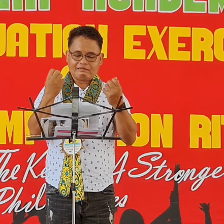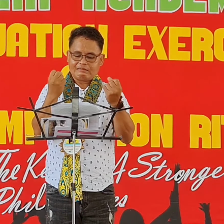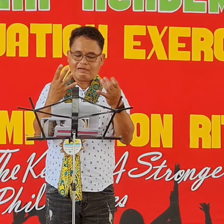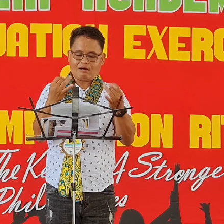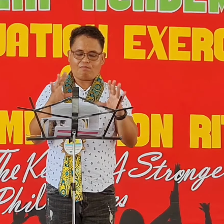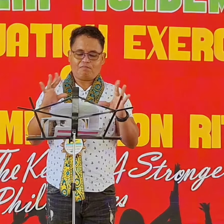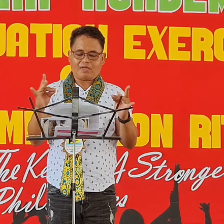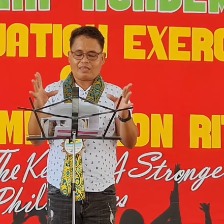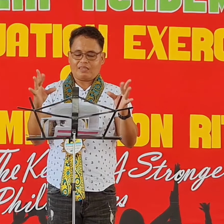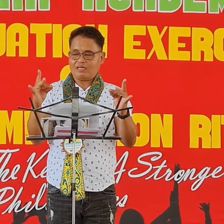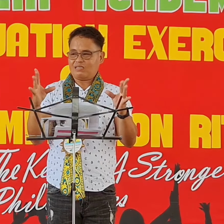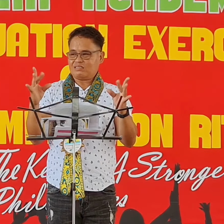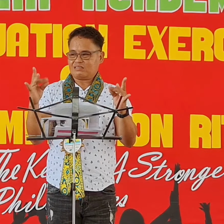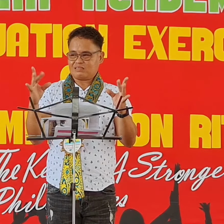My face had a lot of mud.